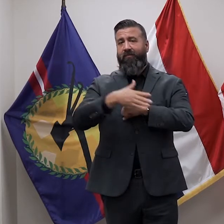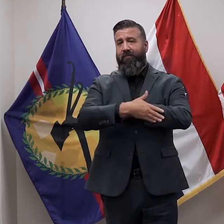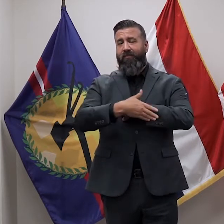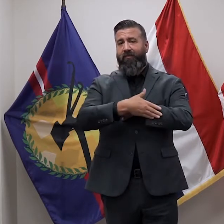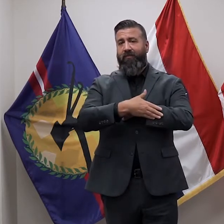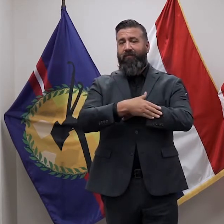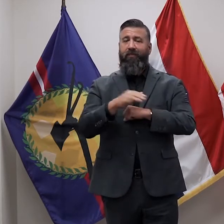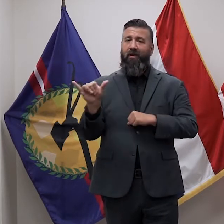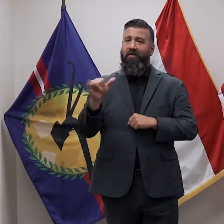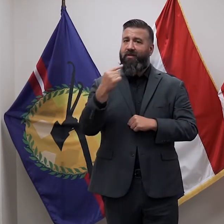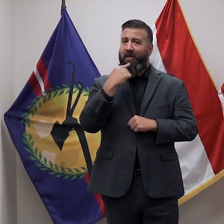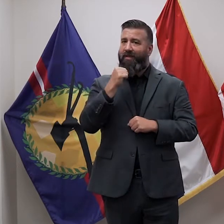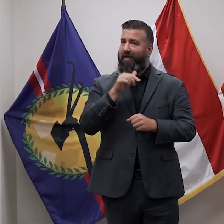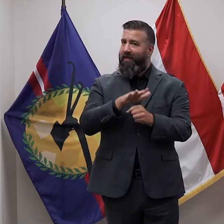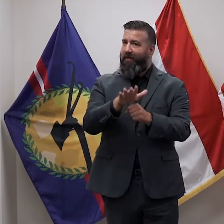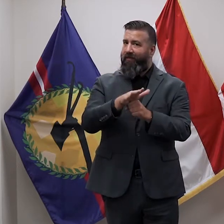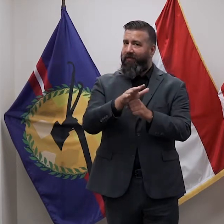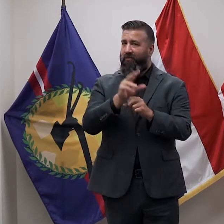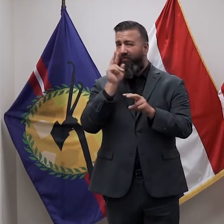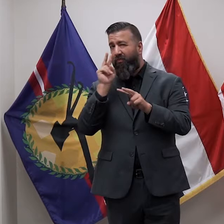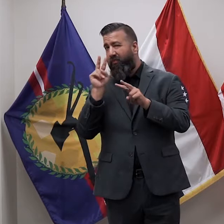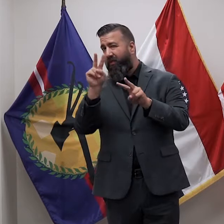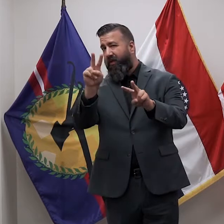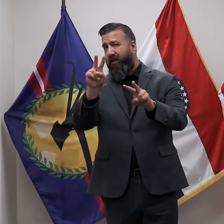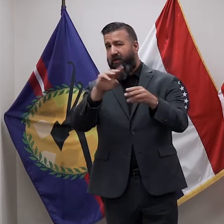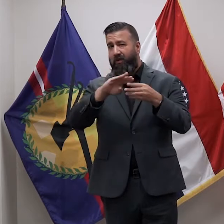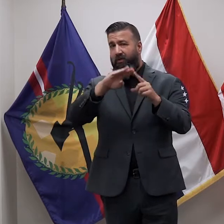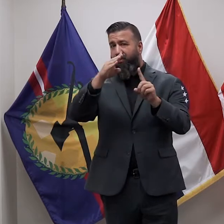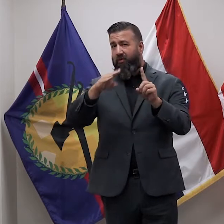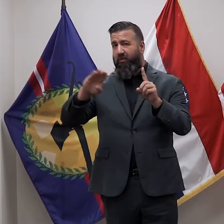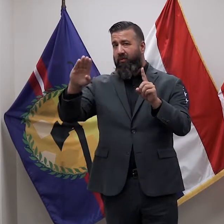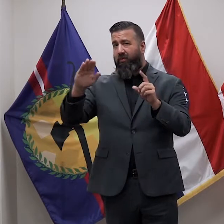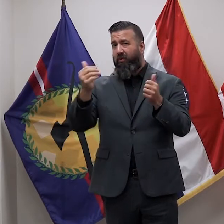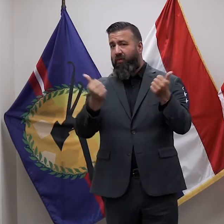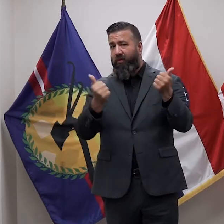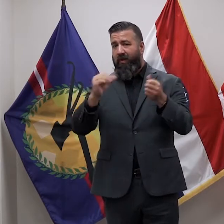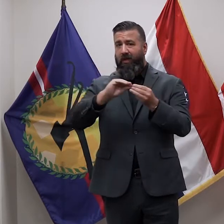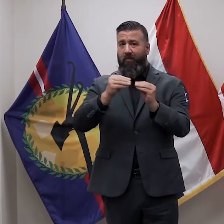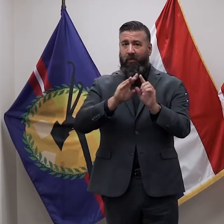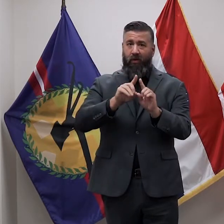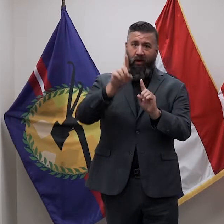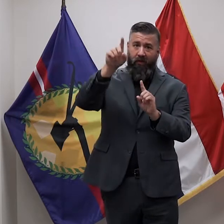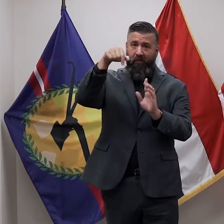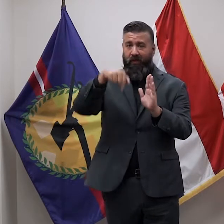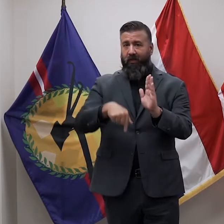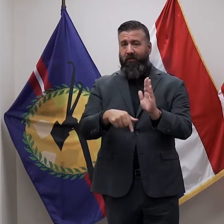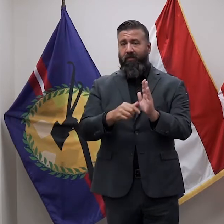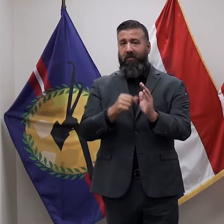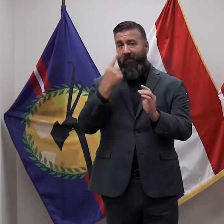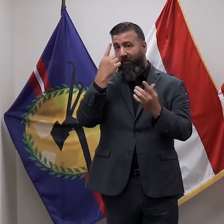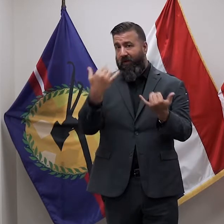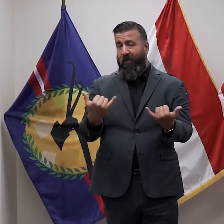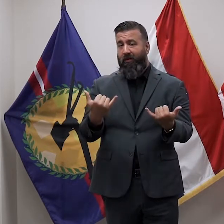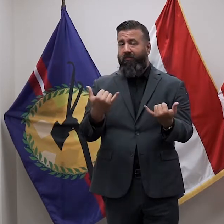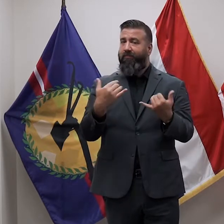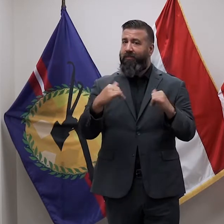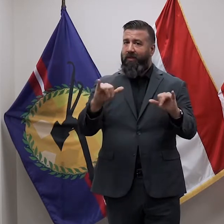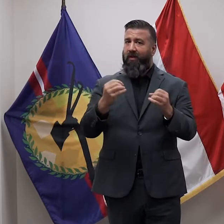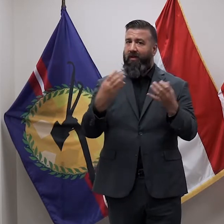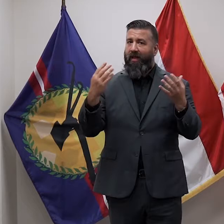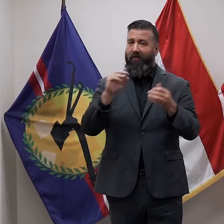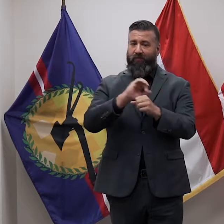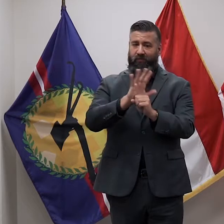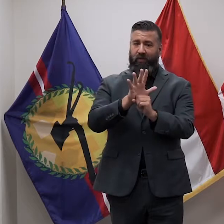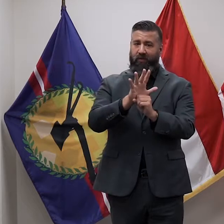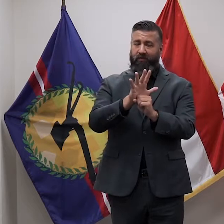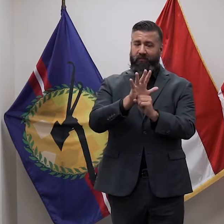would also say that that's not quite enough to predict a trend yet for which way this number is going, except that for right now, there is still a lot of